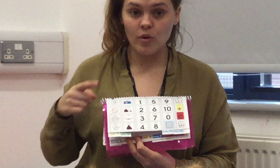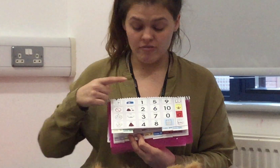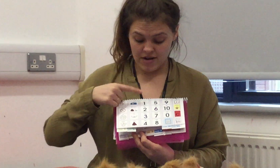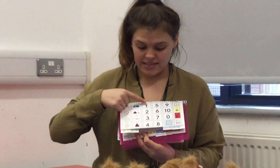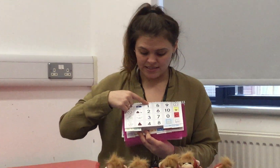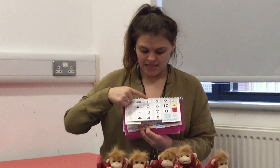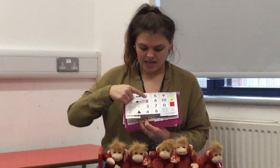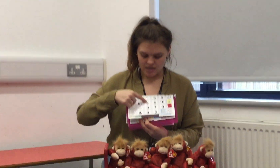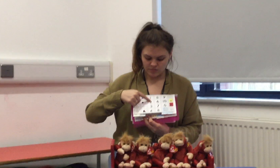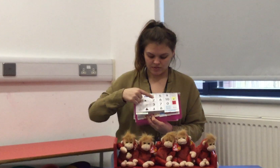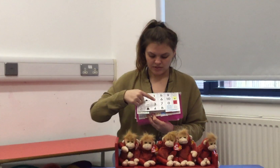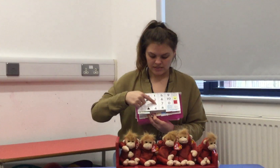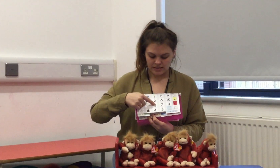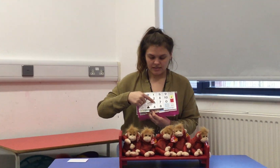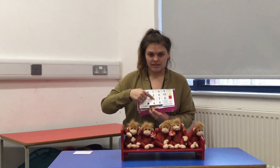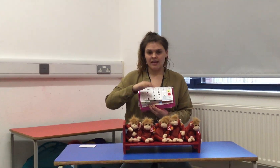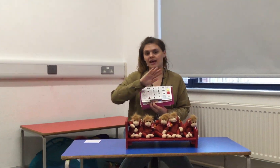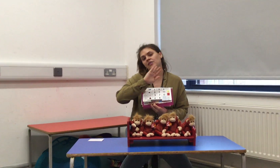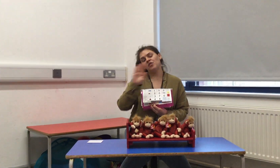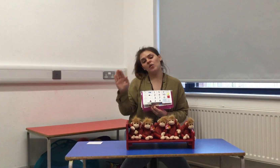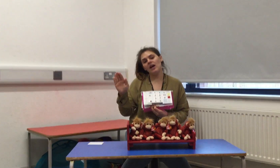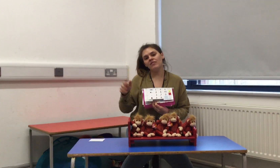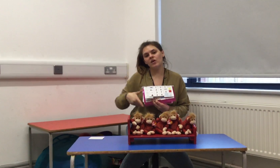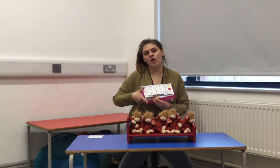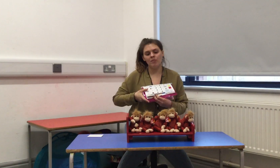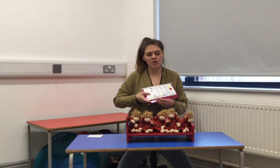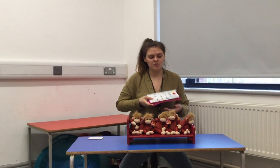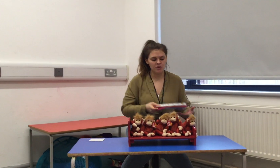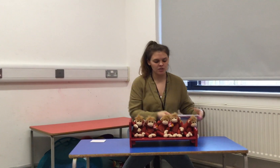We're ready to count. And if you haven't got a pod book,